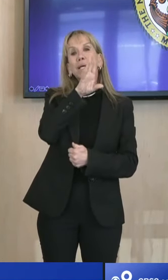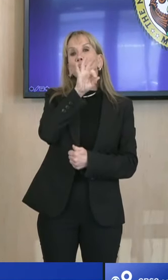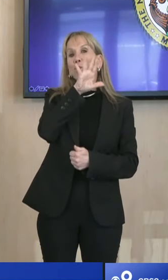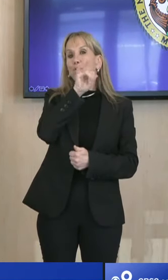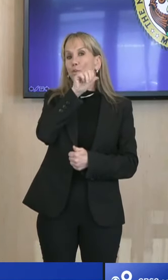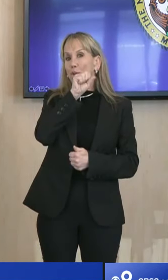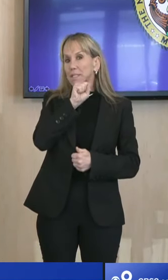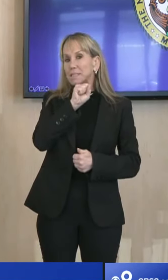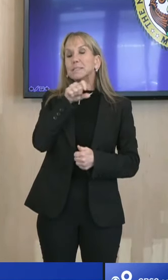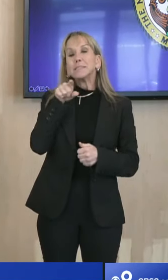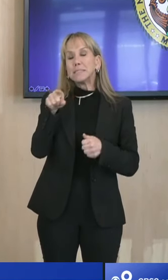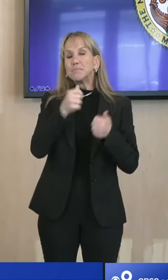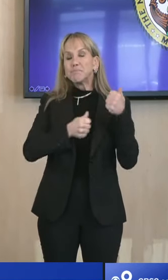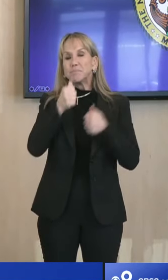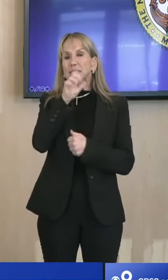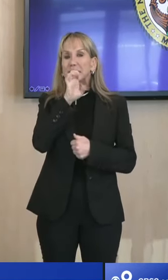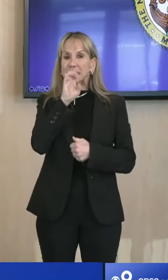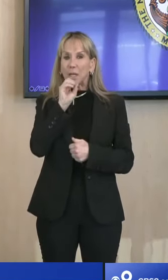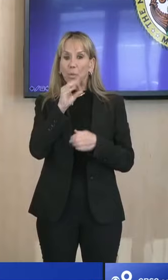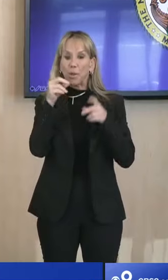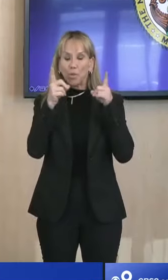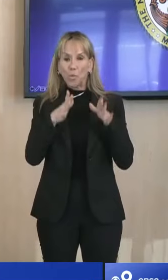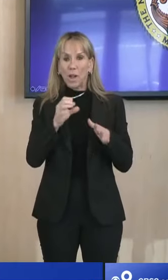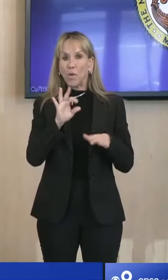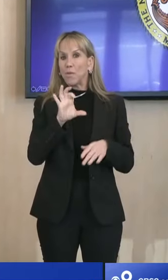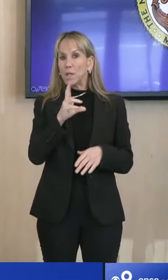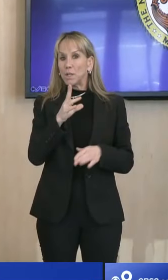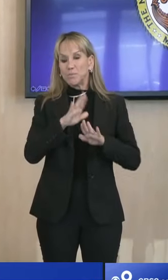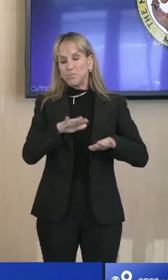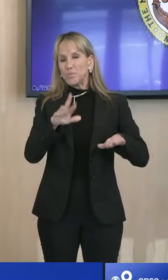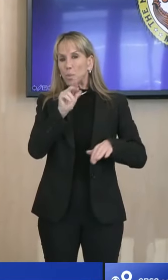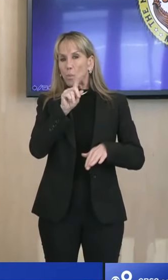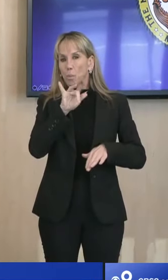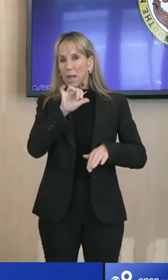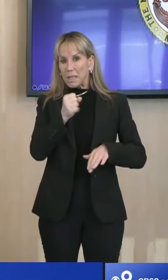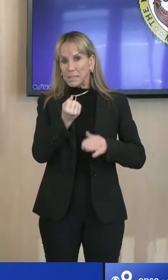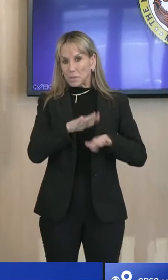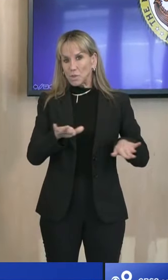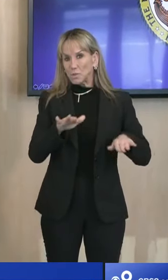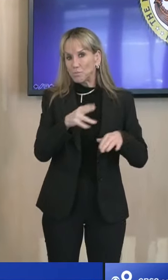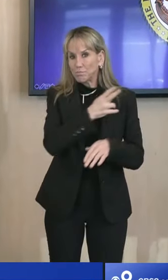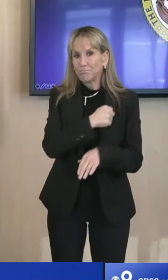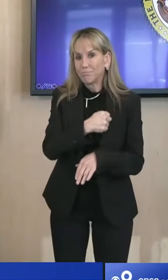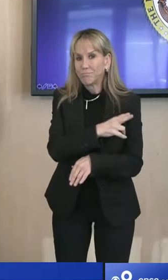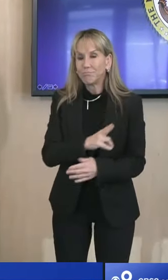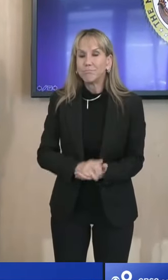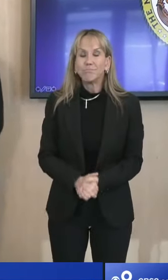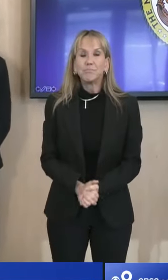Rady Children's Hospital. Gentlemen. Thank you. Thank you.